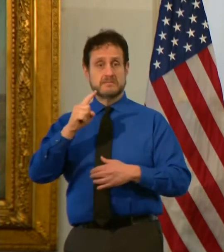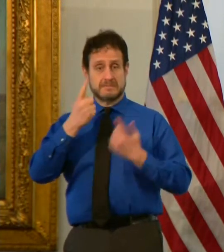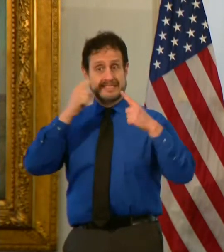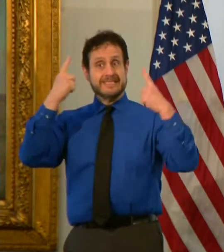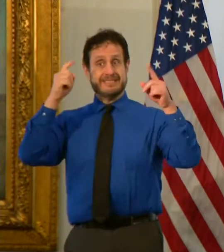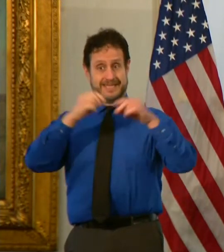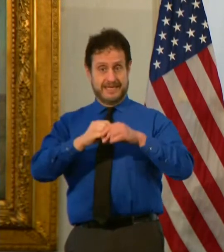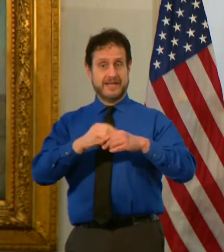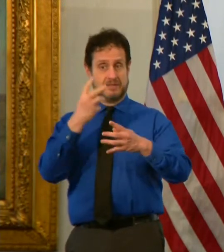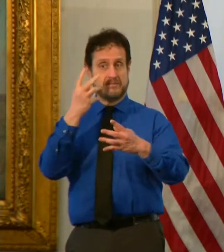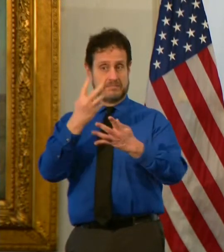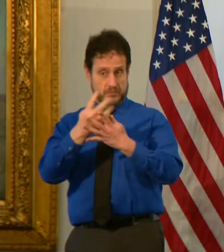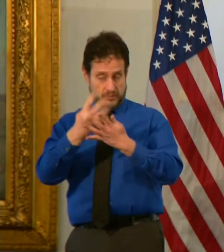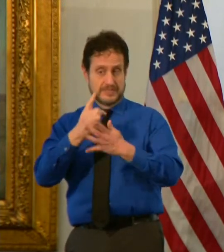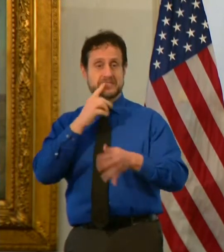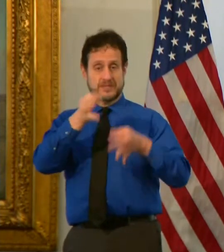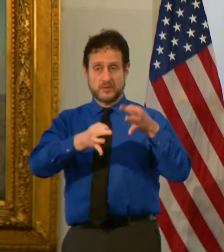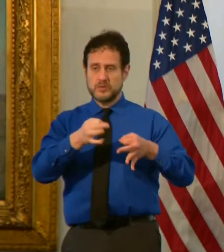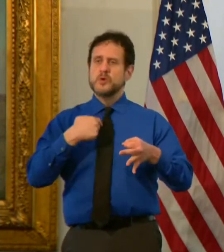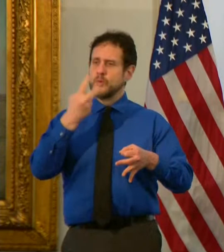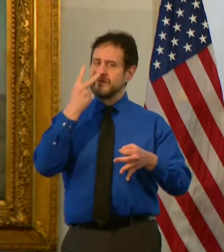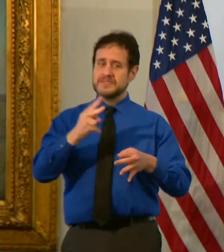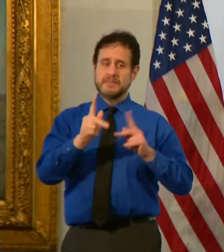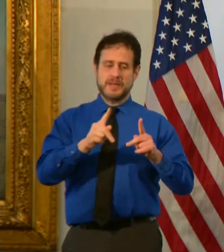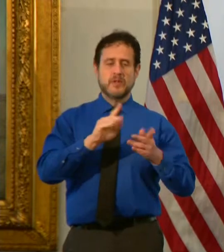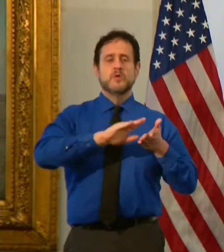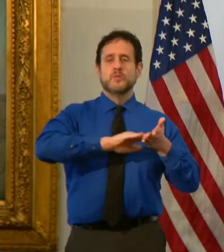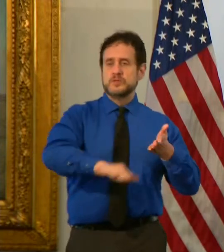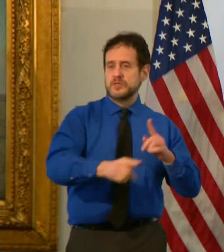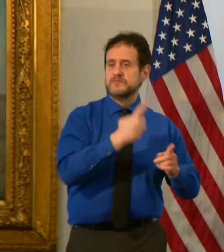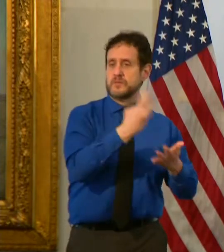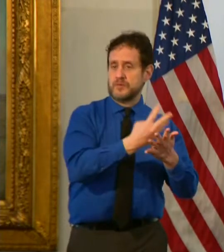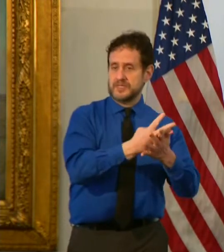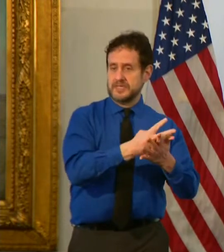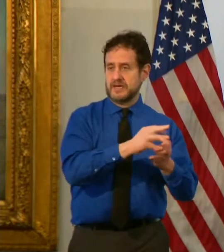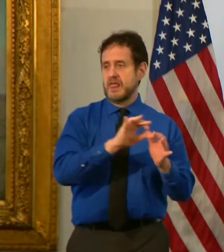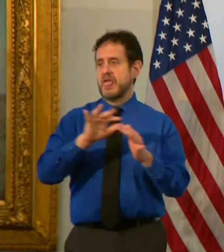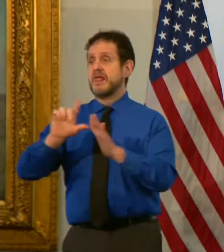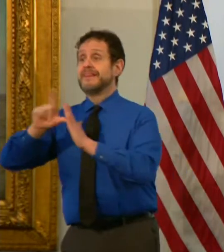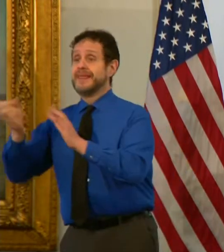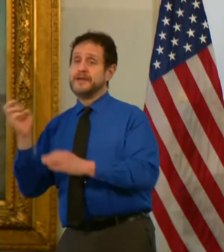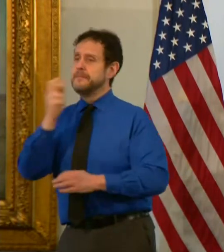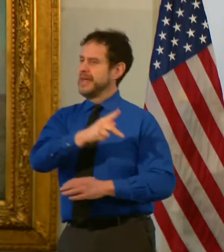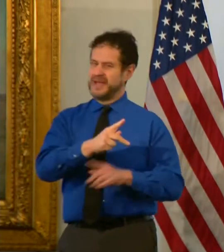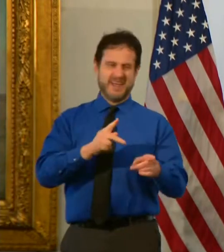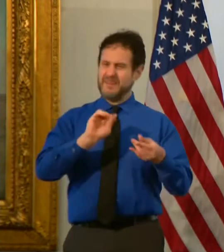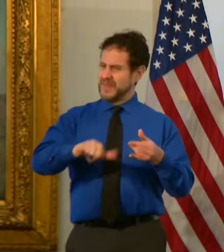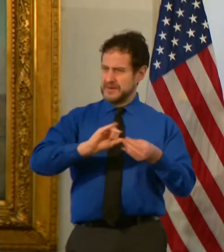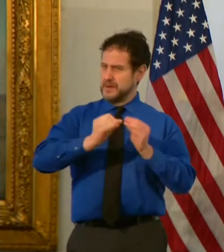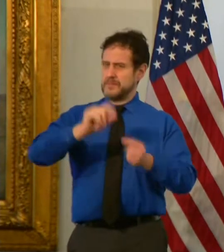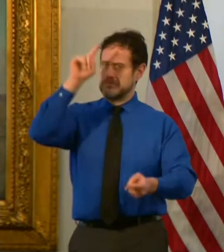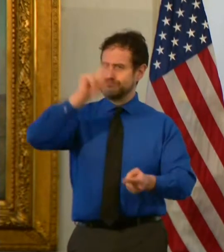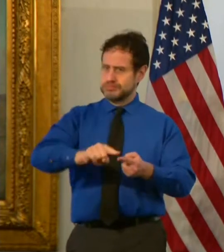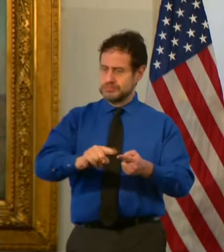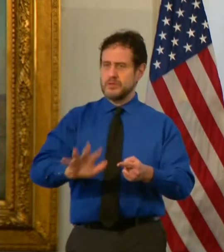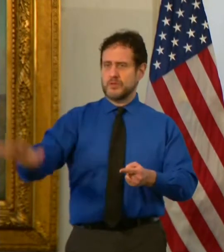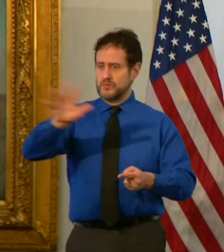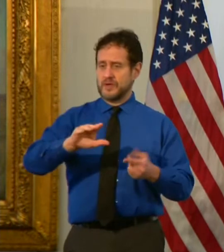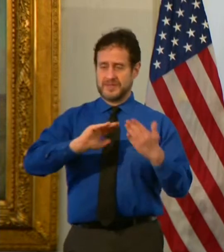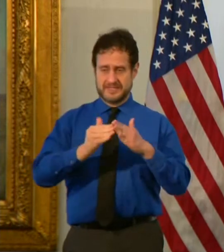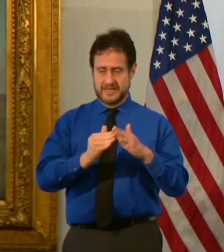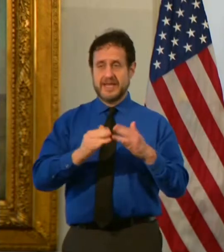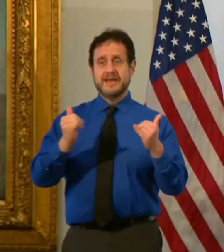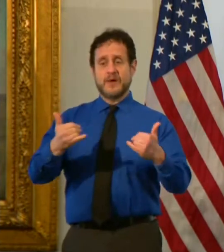levels decrease and an increase of these courts across the city. So there are now 3 restorative